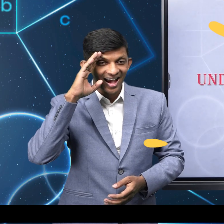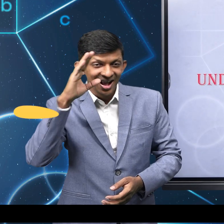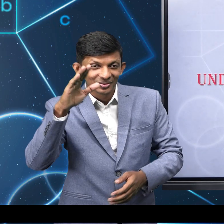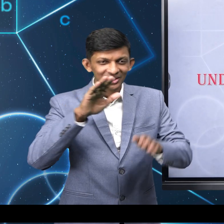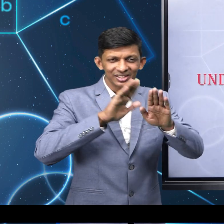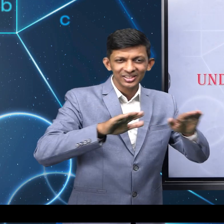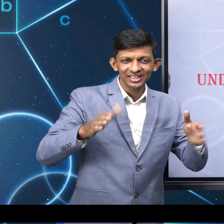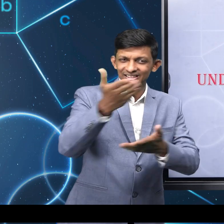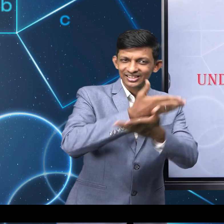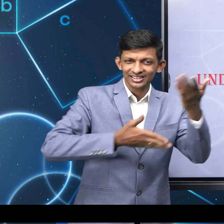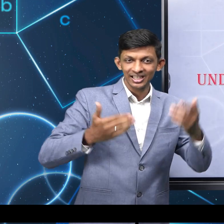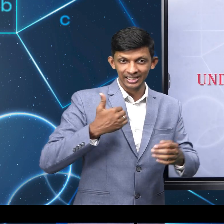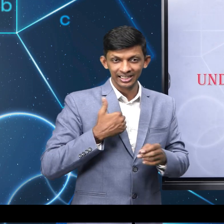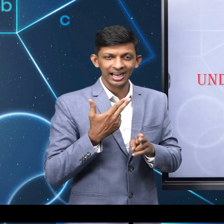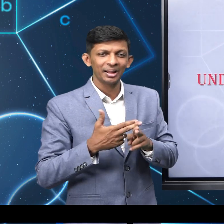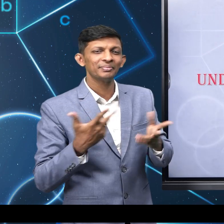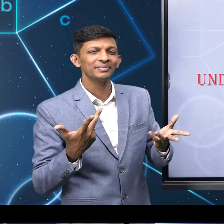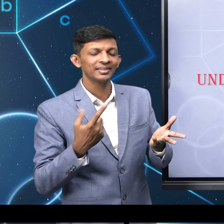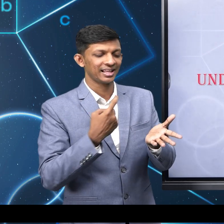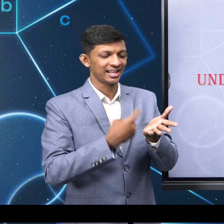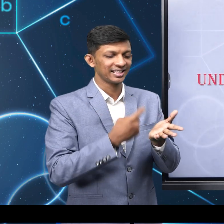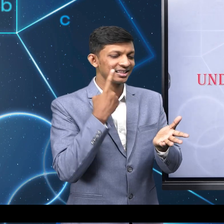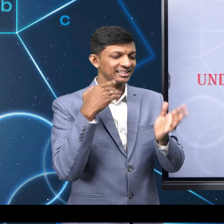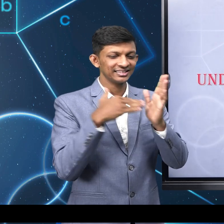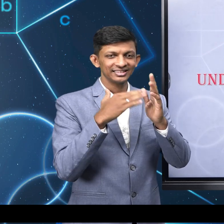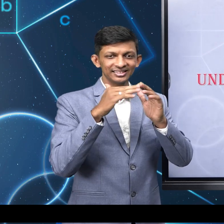Hello students, I am Rizwan.